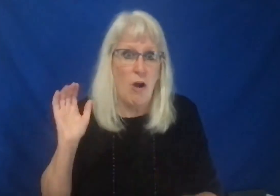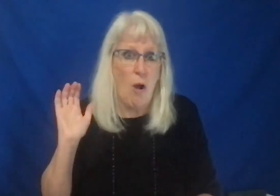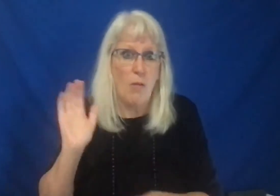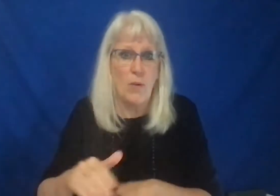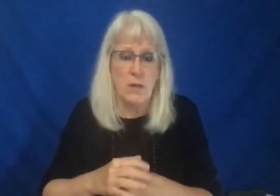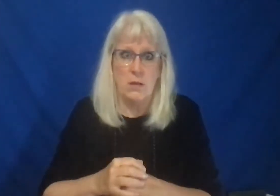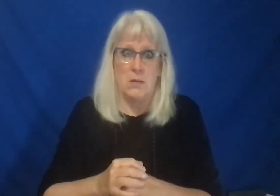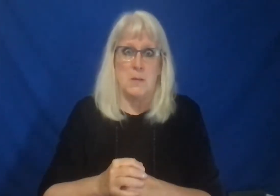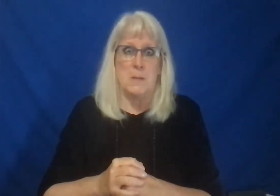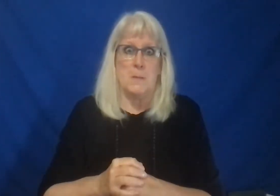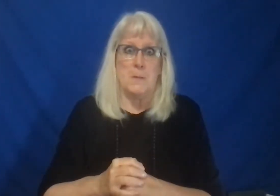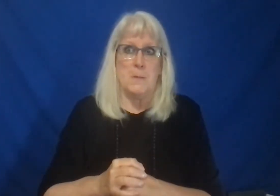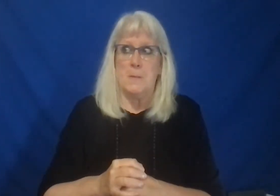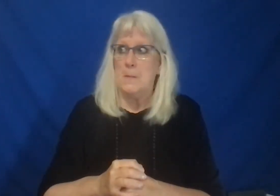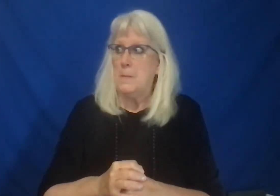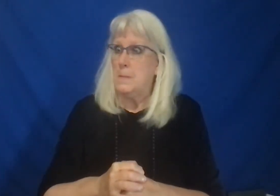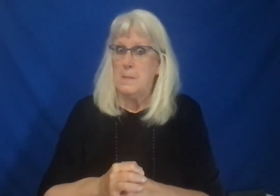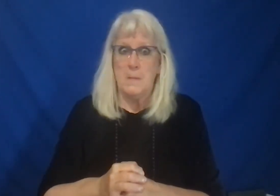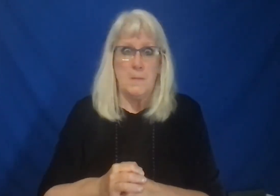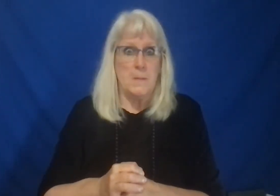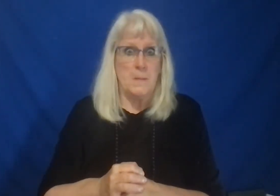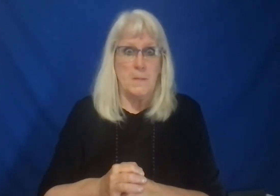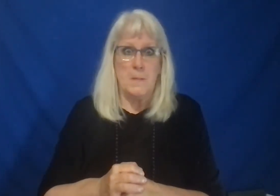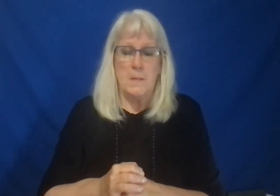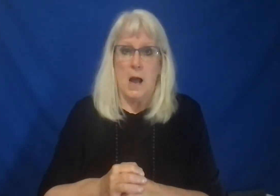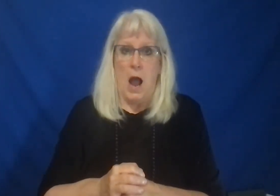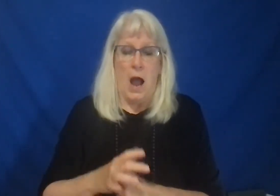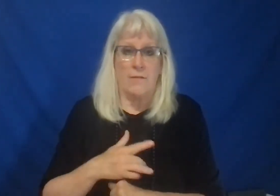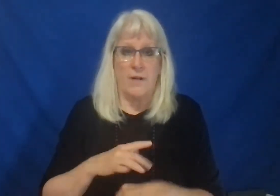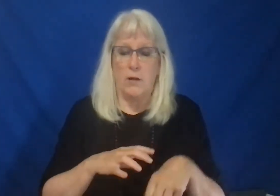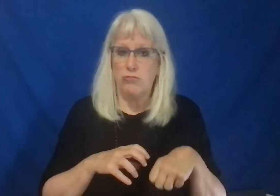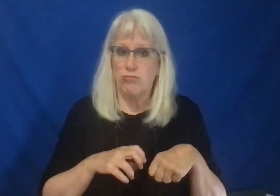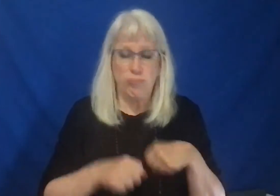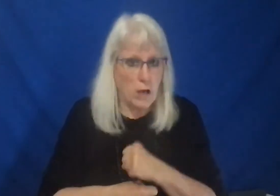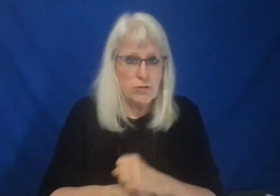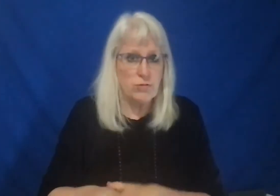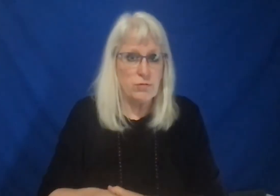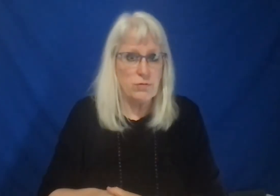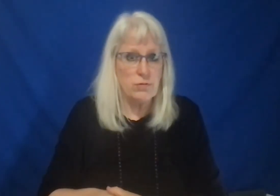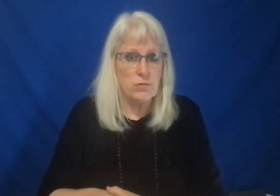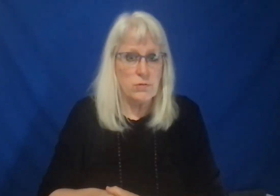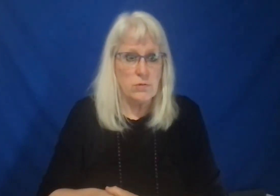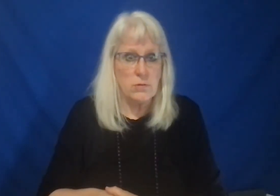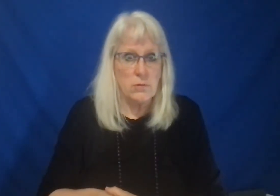was absolutely devastated. I was just